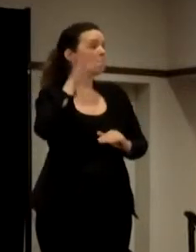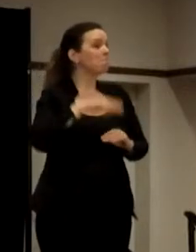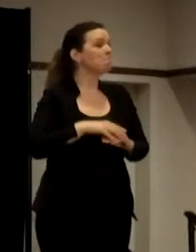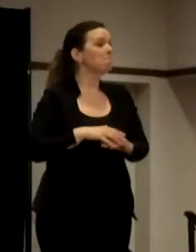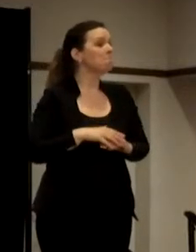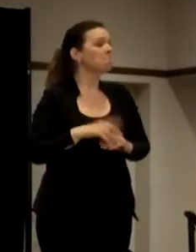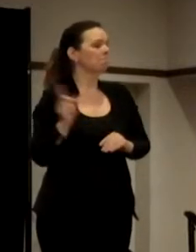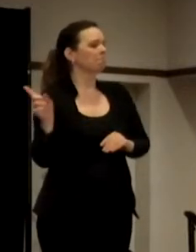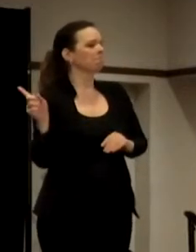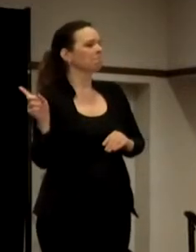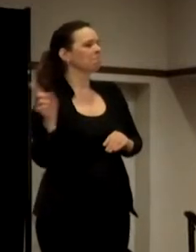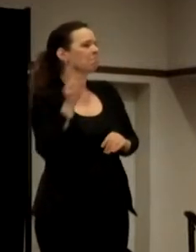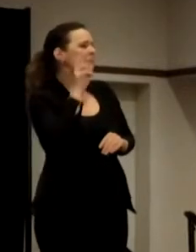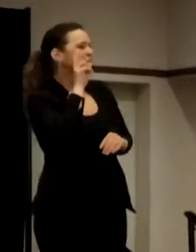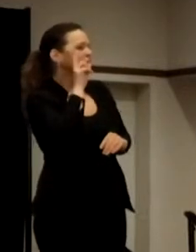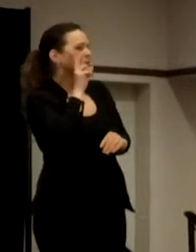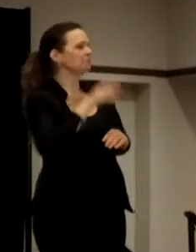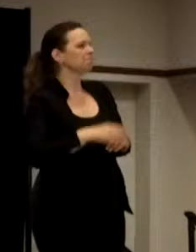we know how these. So